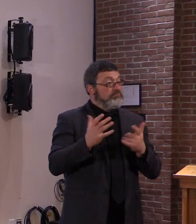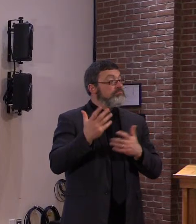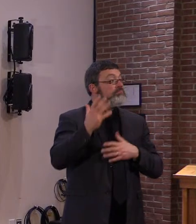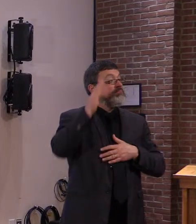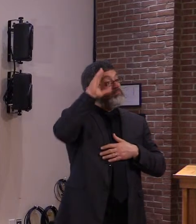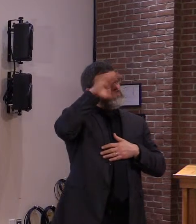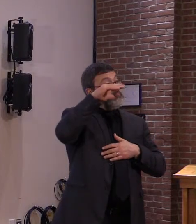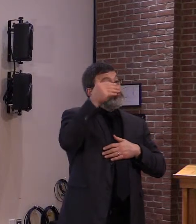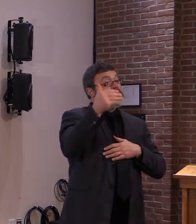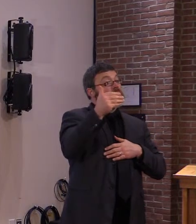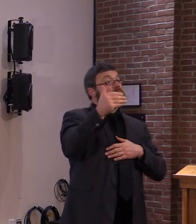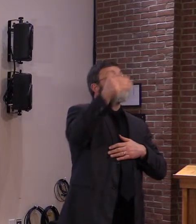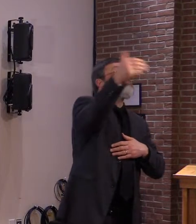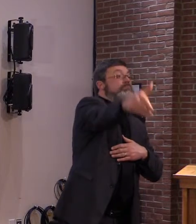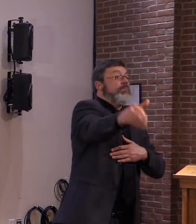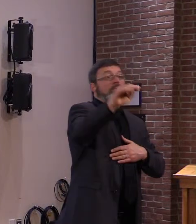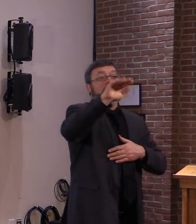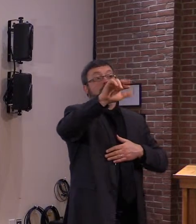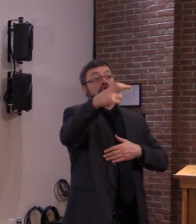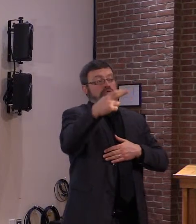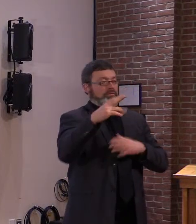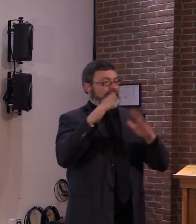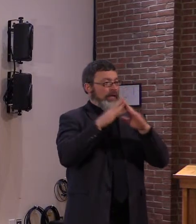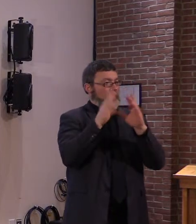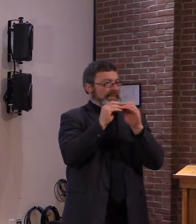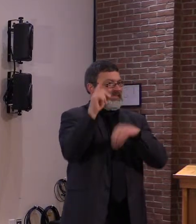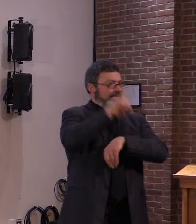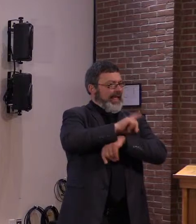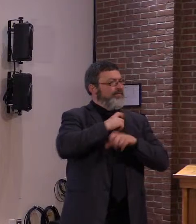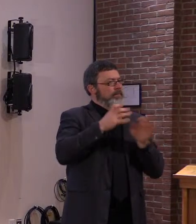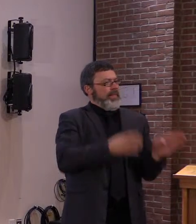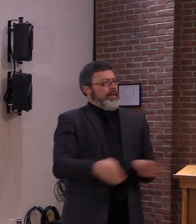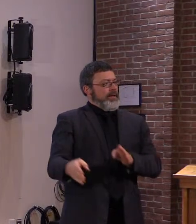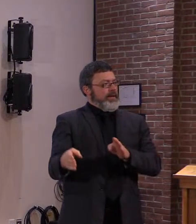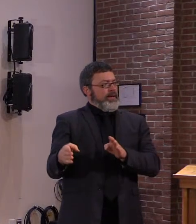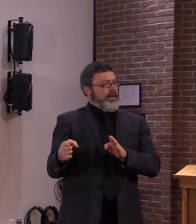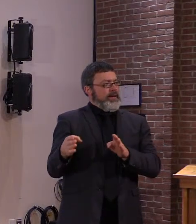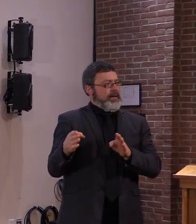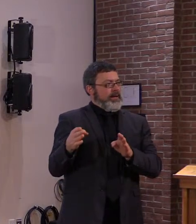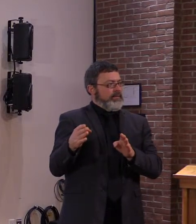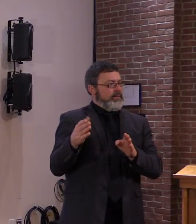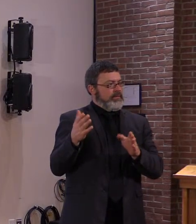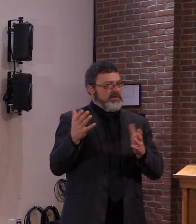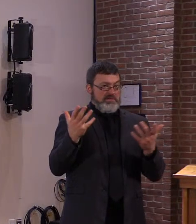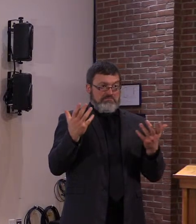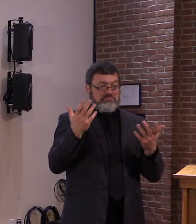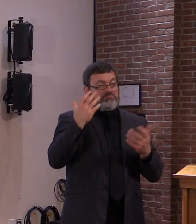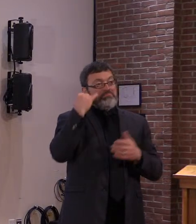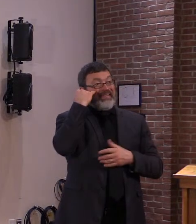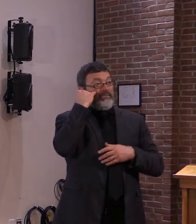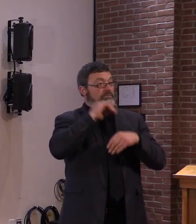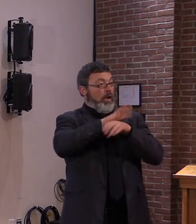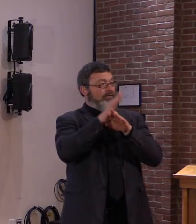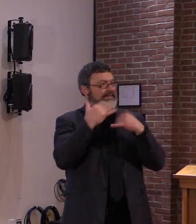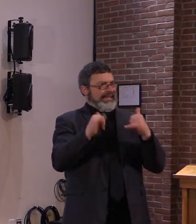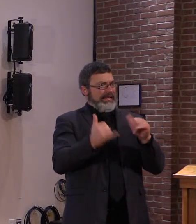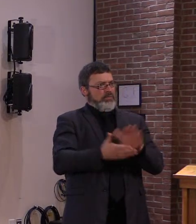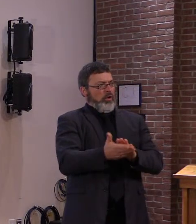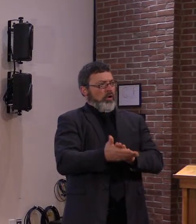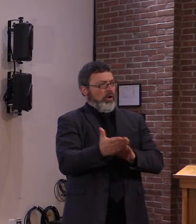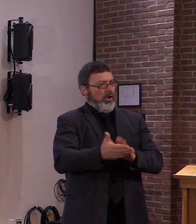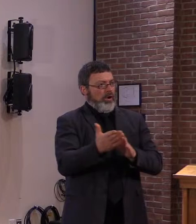in some of the media coverage, there were some superintendents who were looking for more specificity and additional tools and guidance from the state,